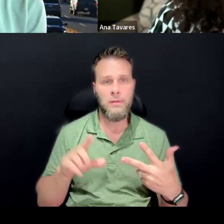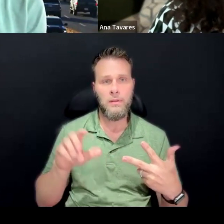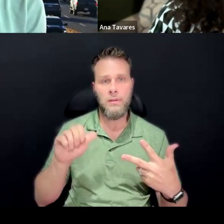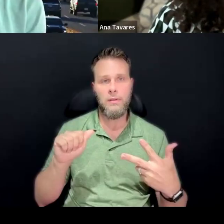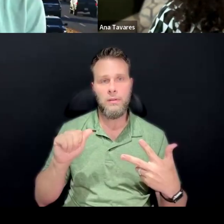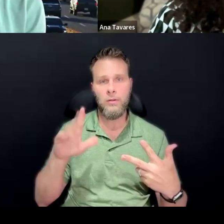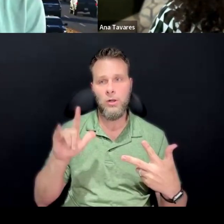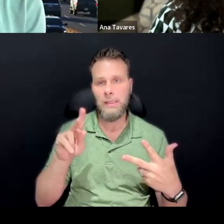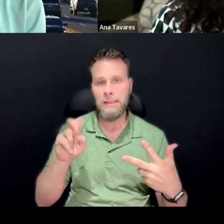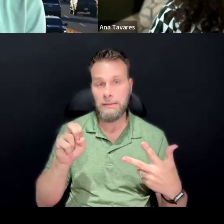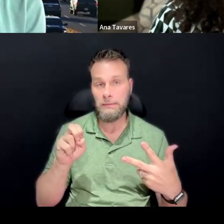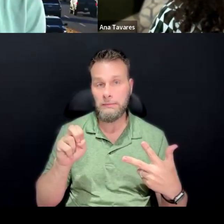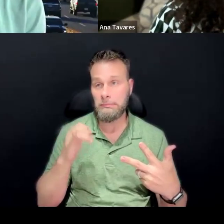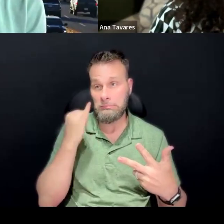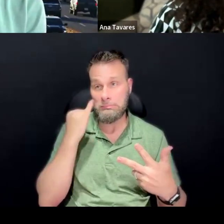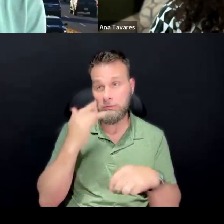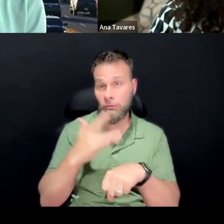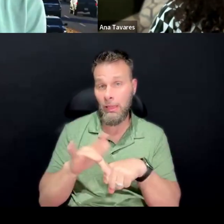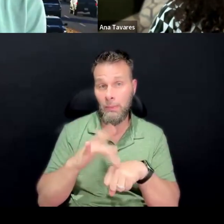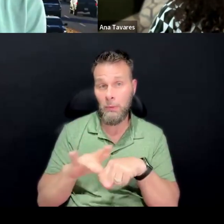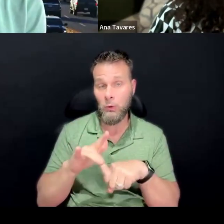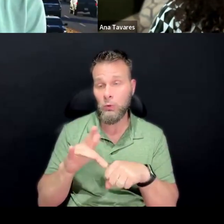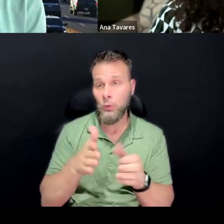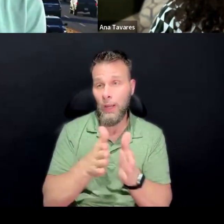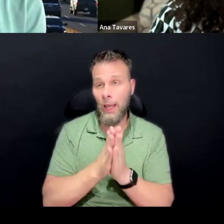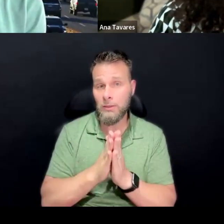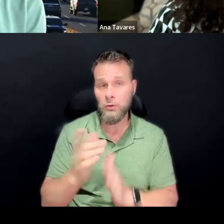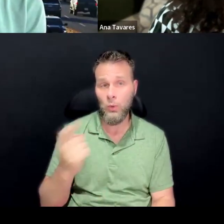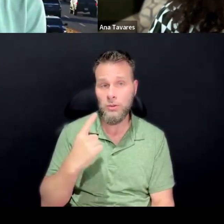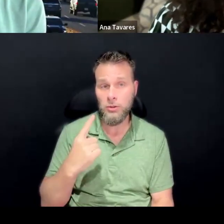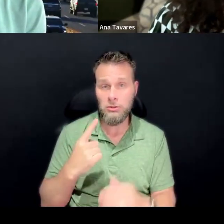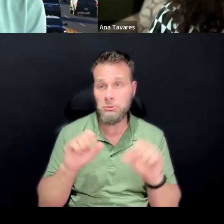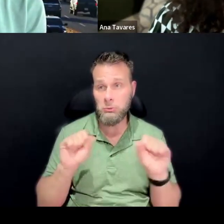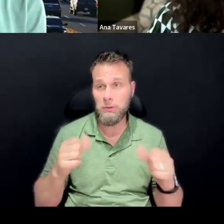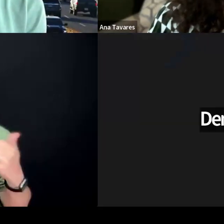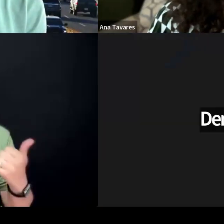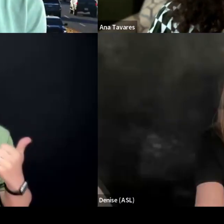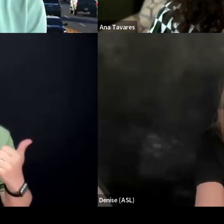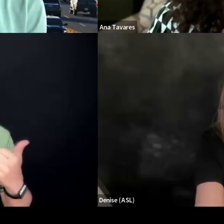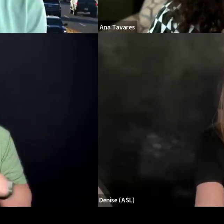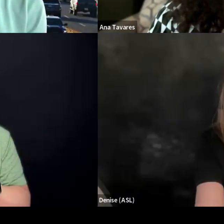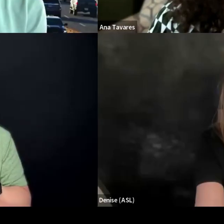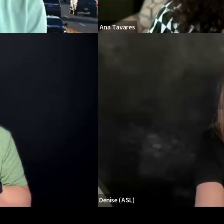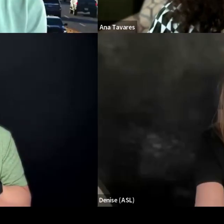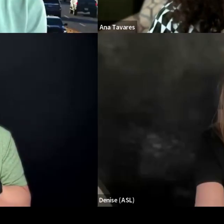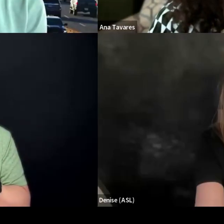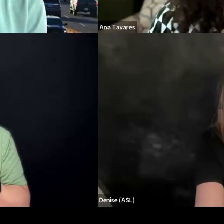you can do that now.